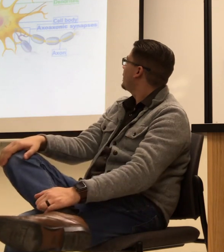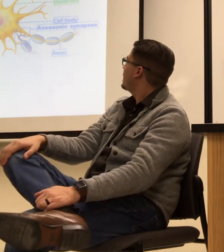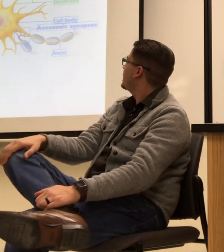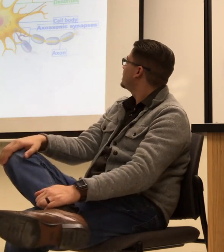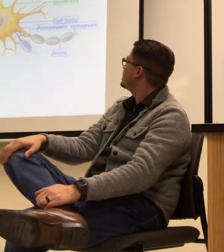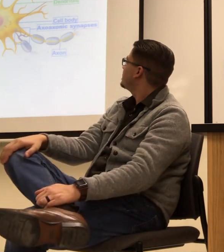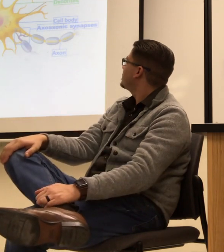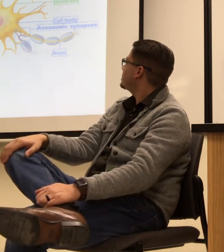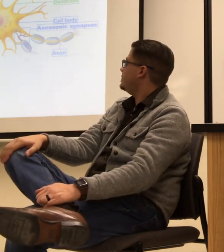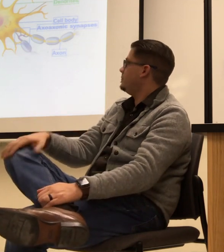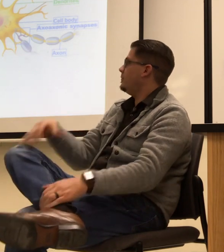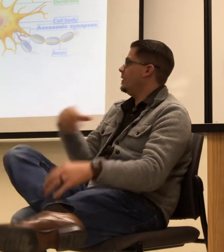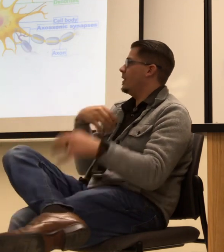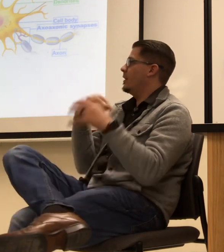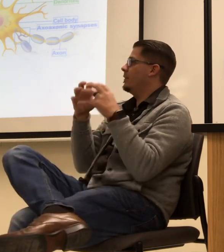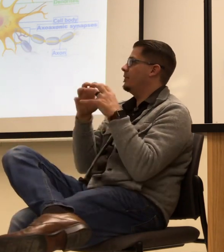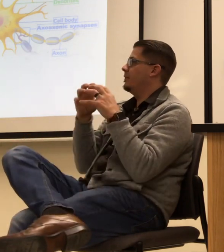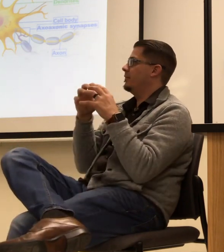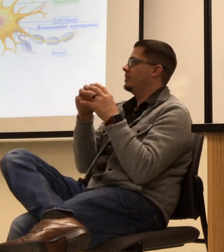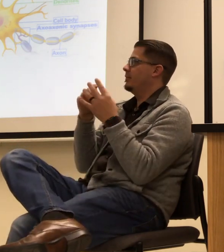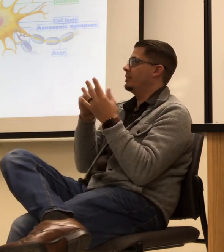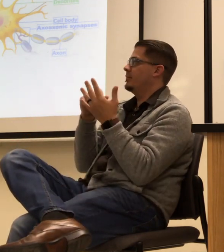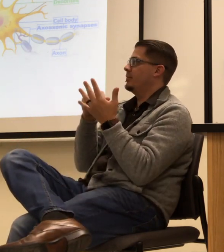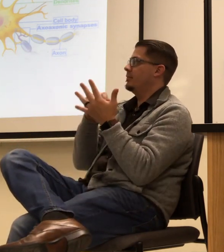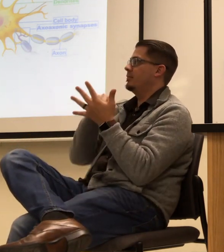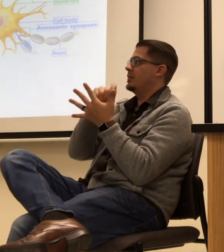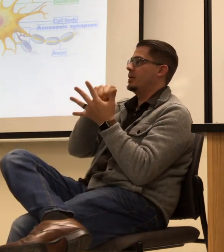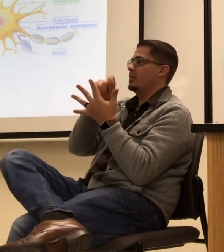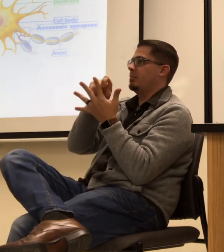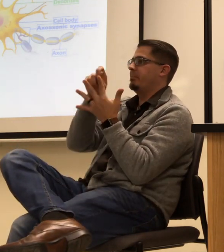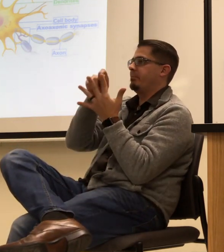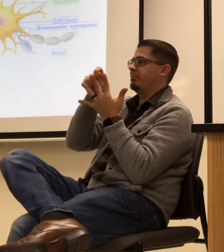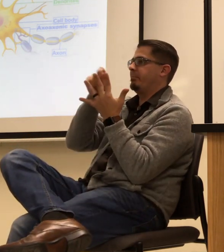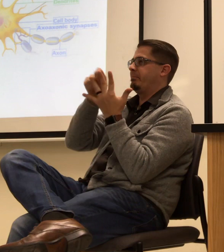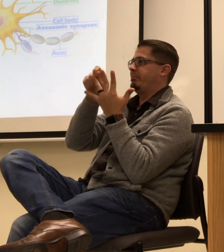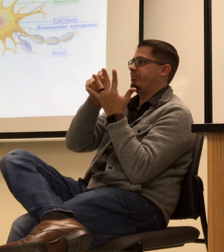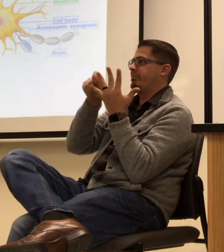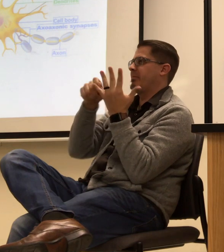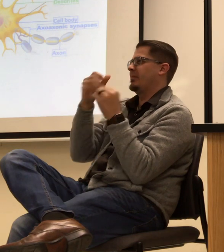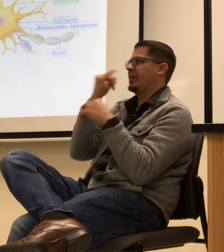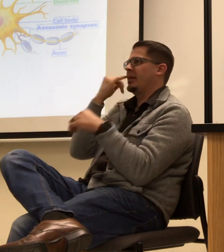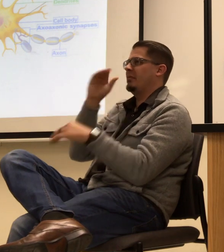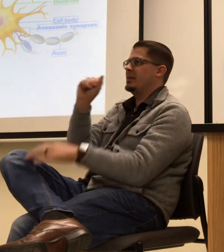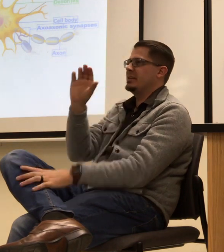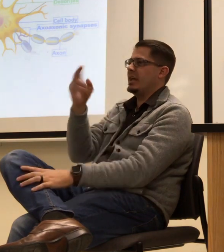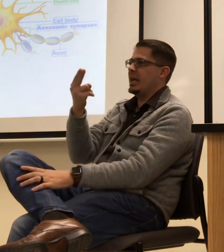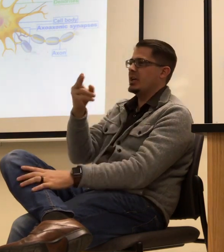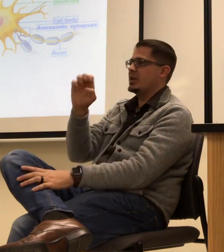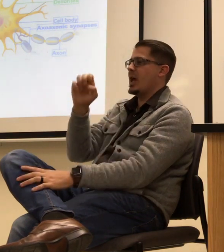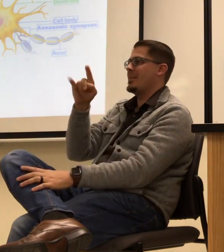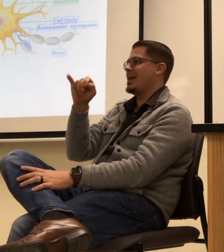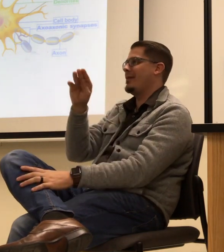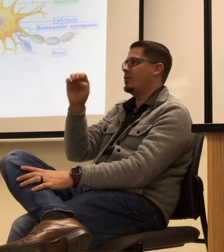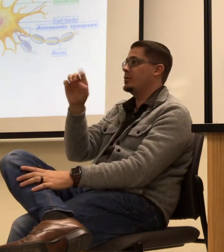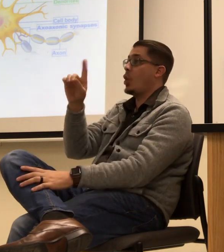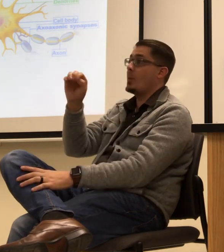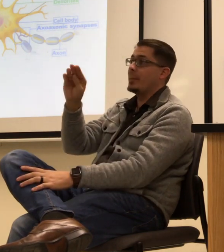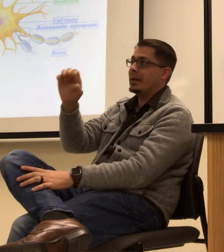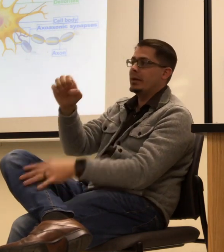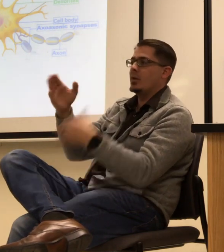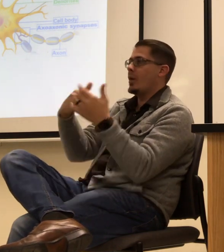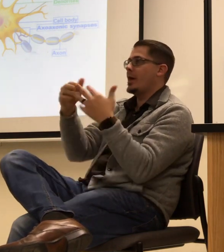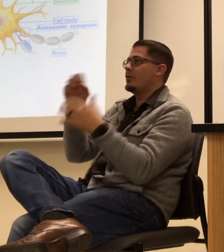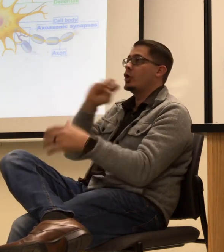neurotransmitter receptors, whether it be ACH, epinephrine, dopamine,